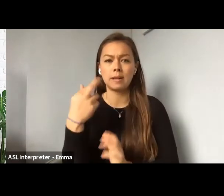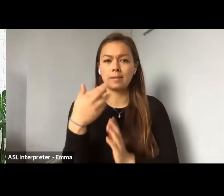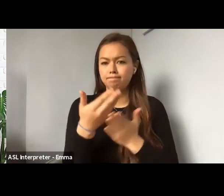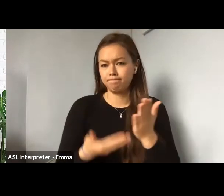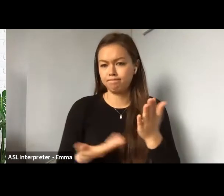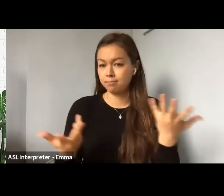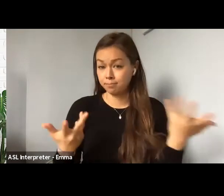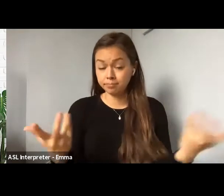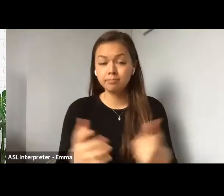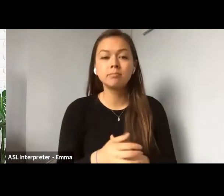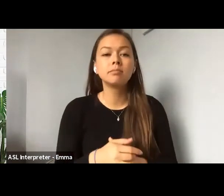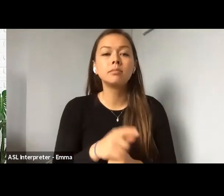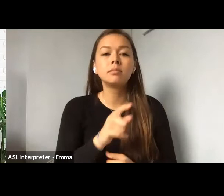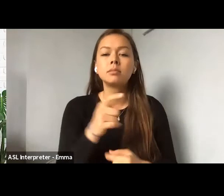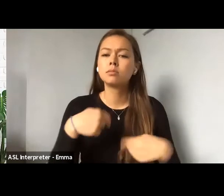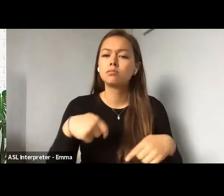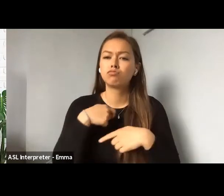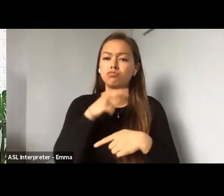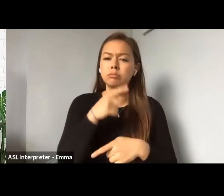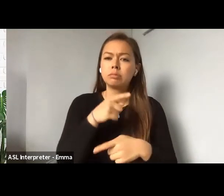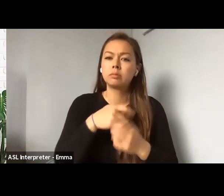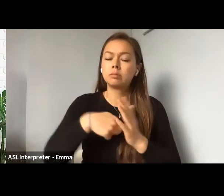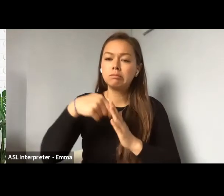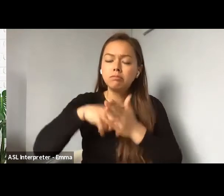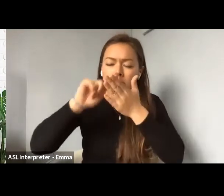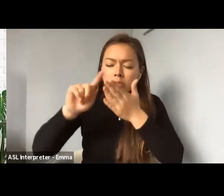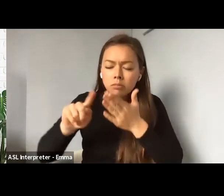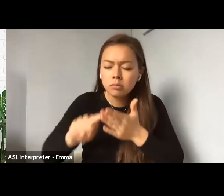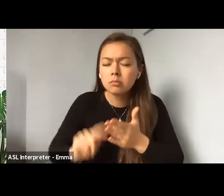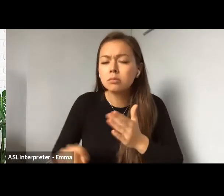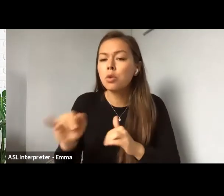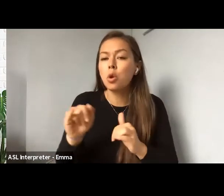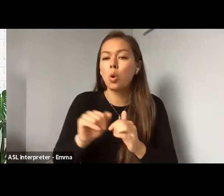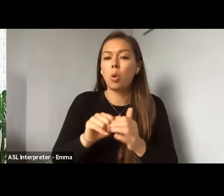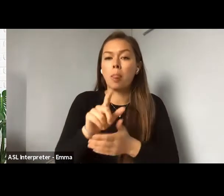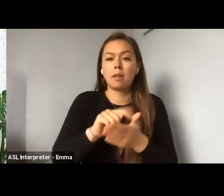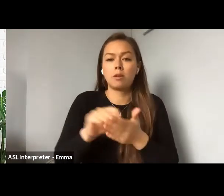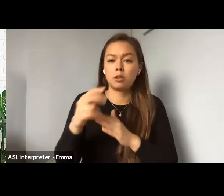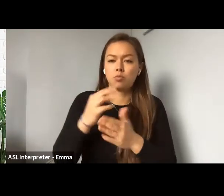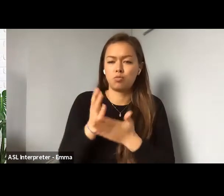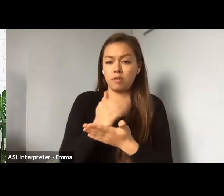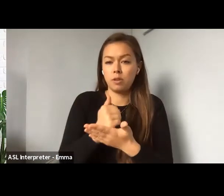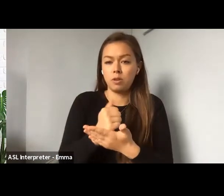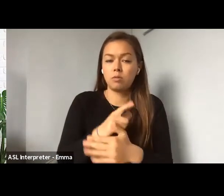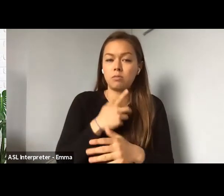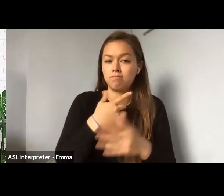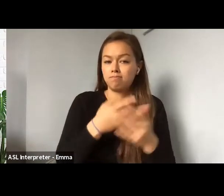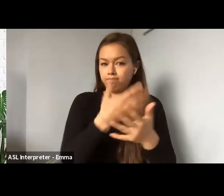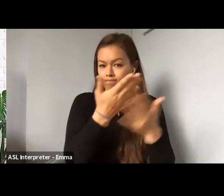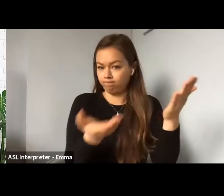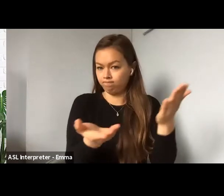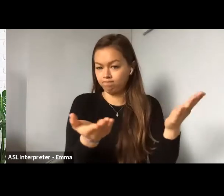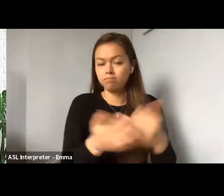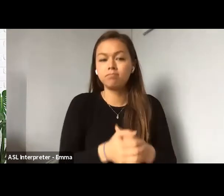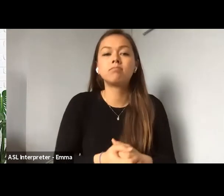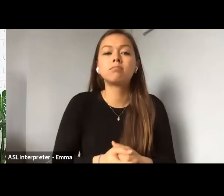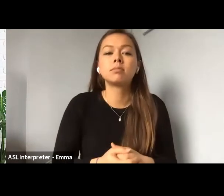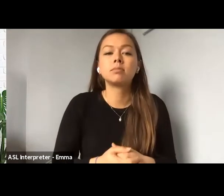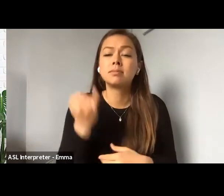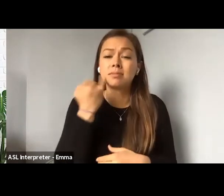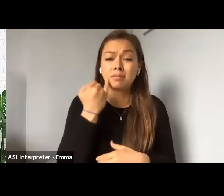with the following risk factors. And if you'd like any specific references for the risk factors, please feel free to